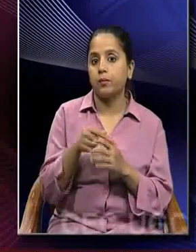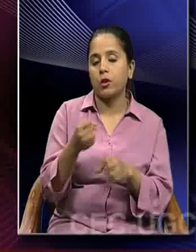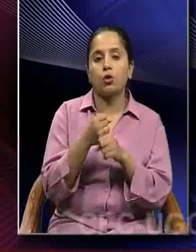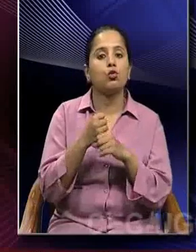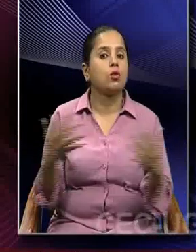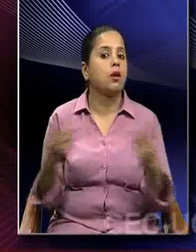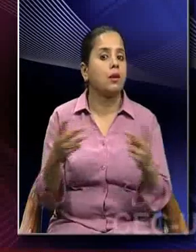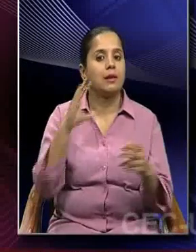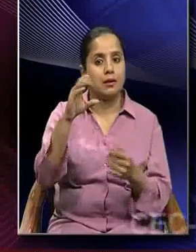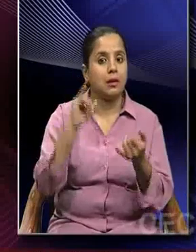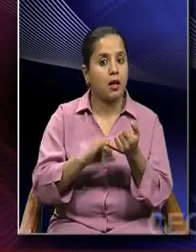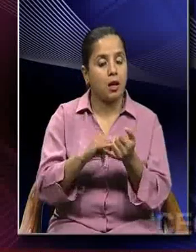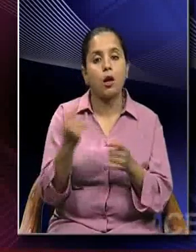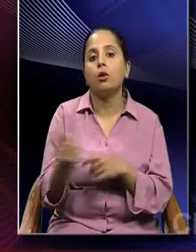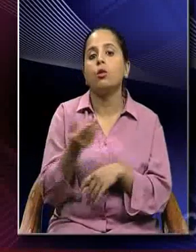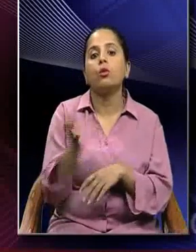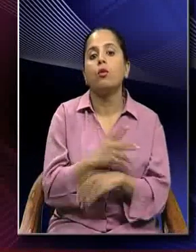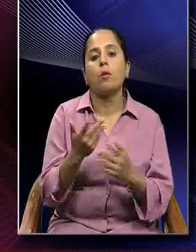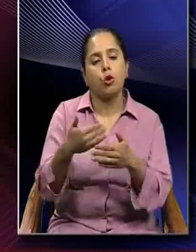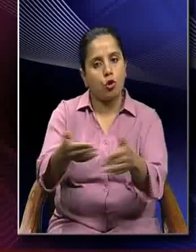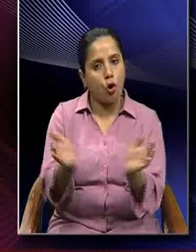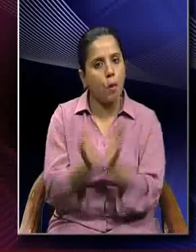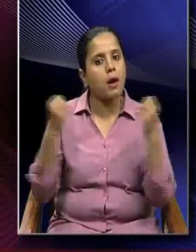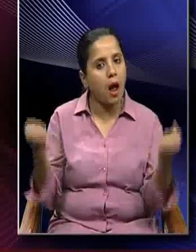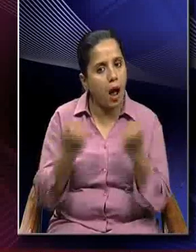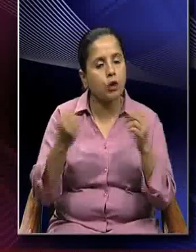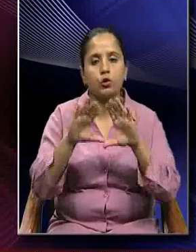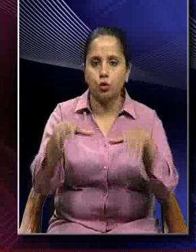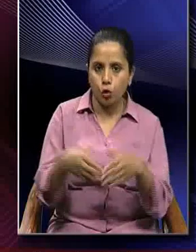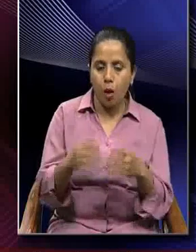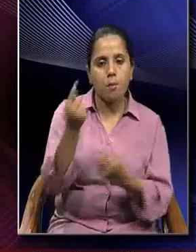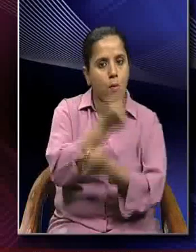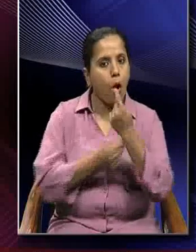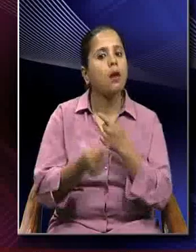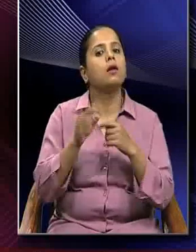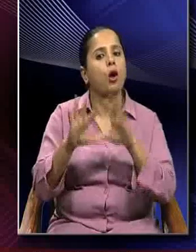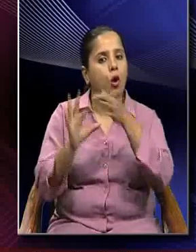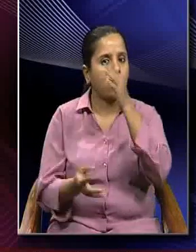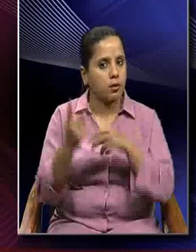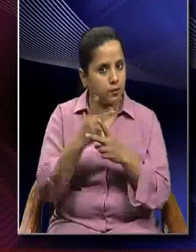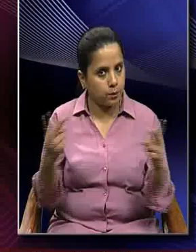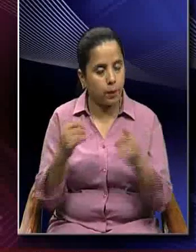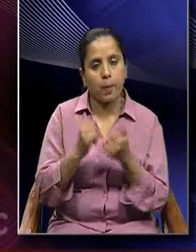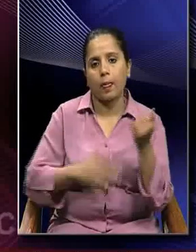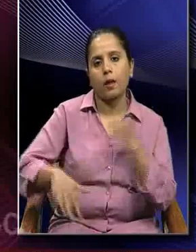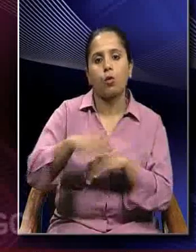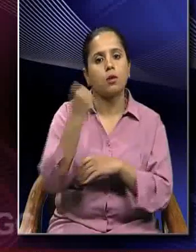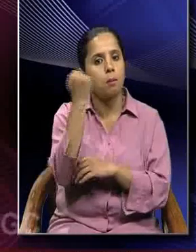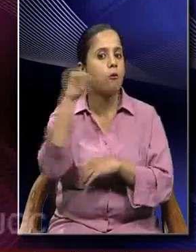Generally, CSS is used by community action group, political organizations, and social